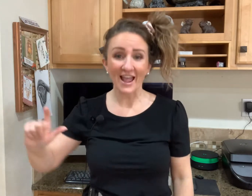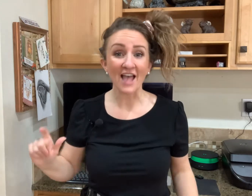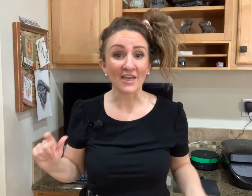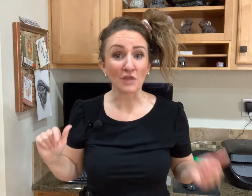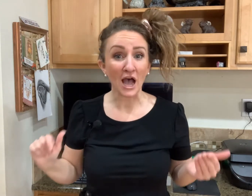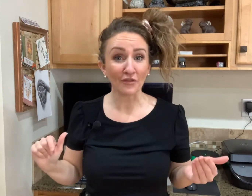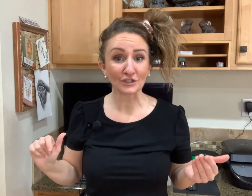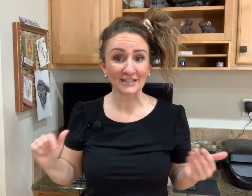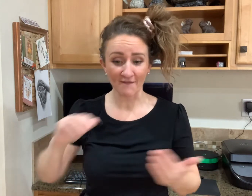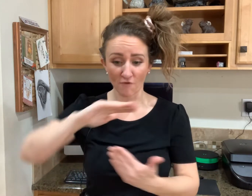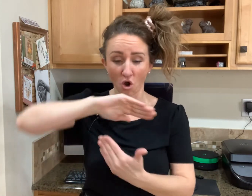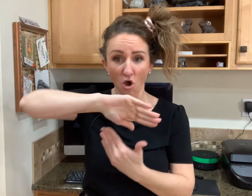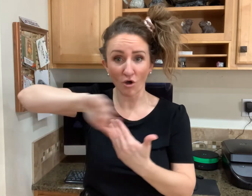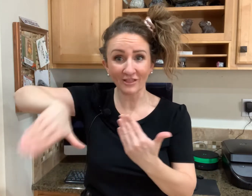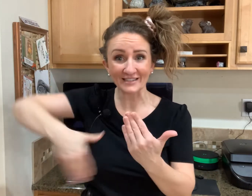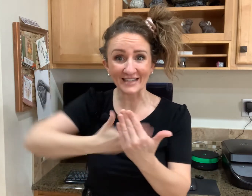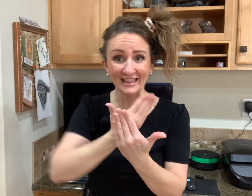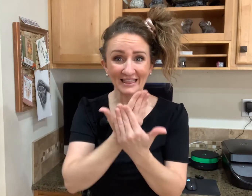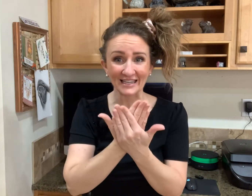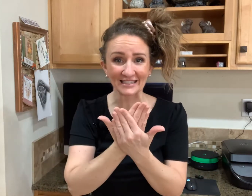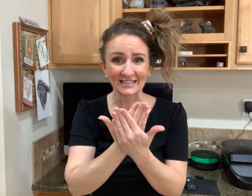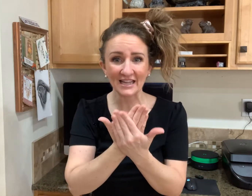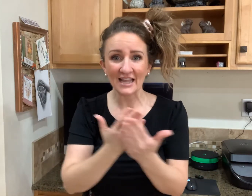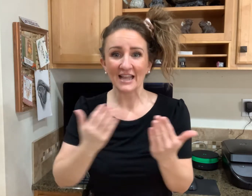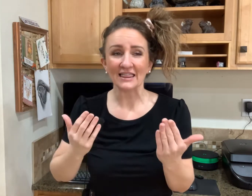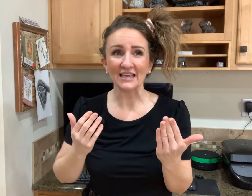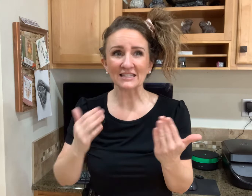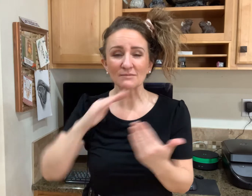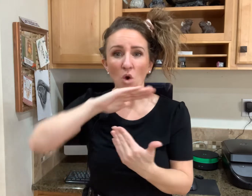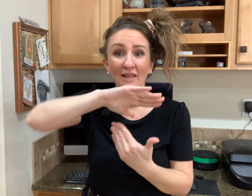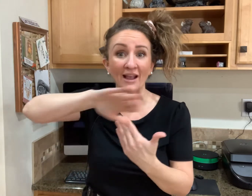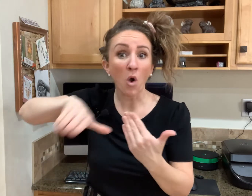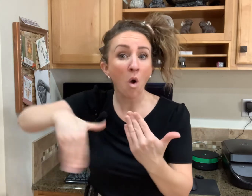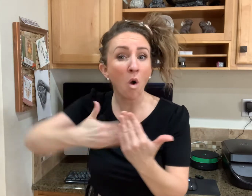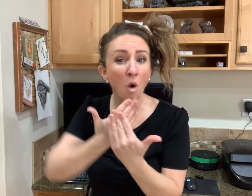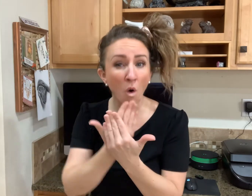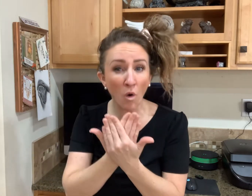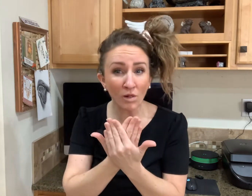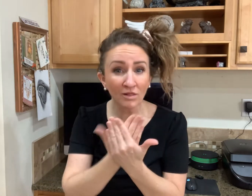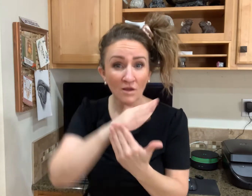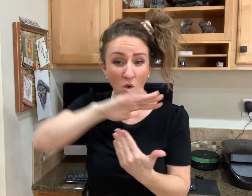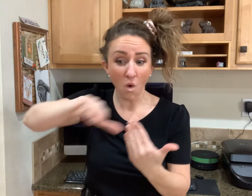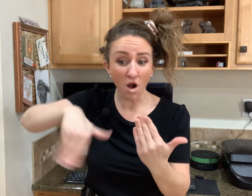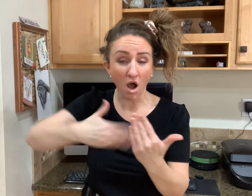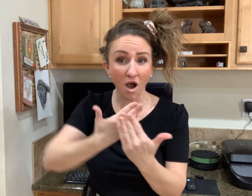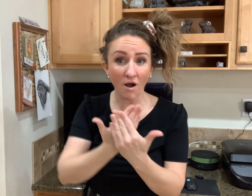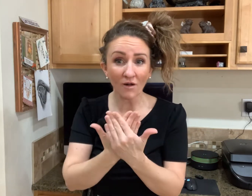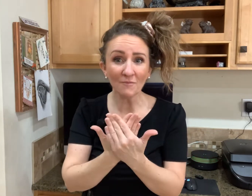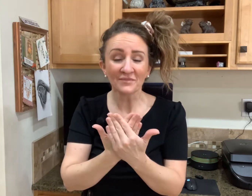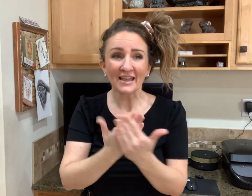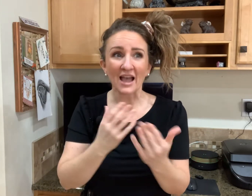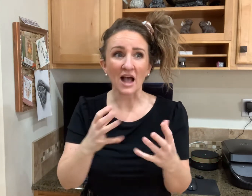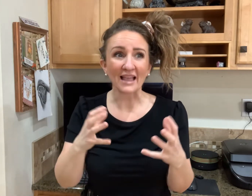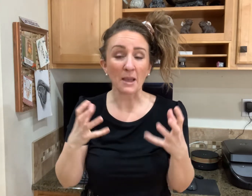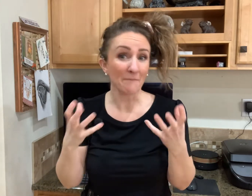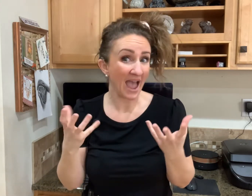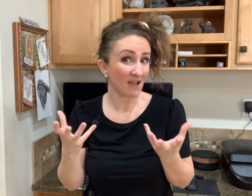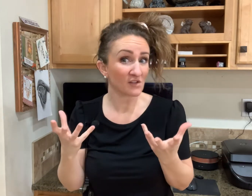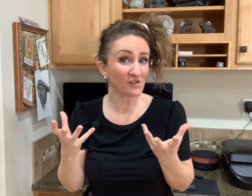then the other sign for all is like this. This is more like whole or all, like a mass of